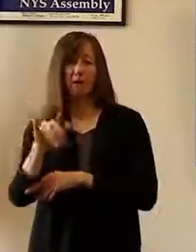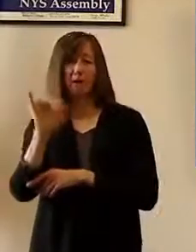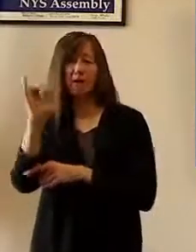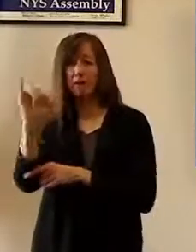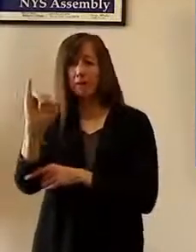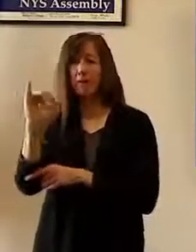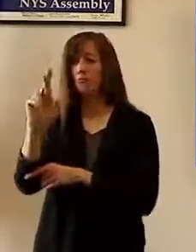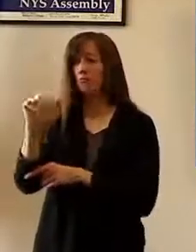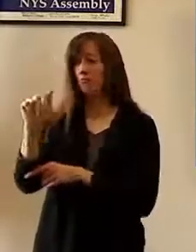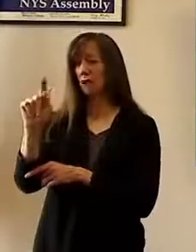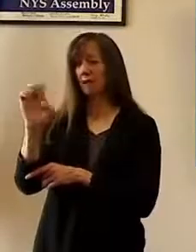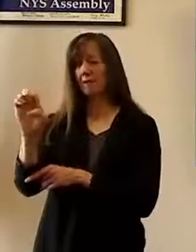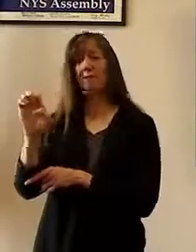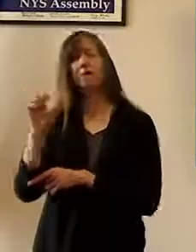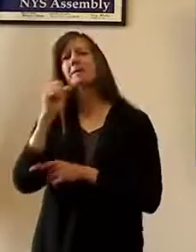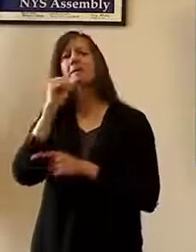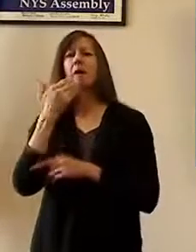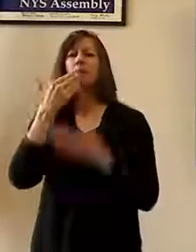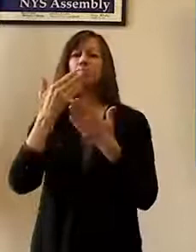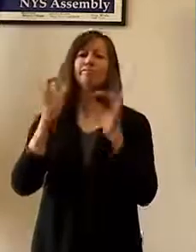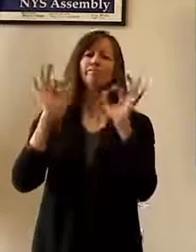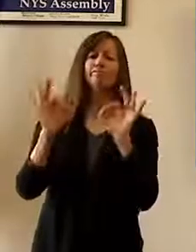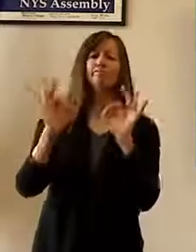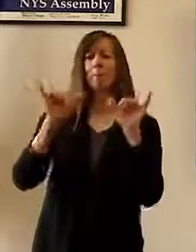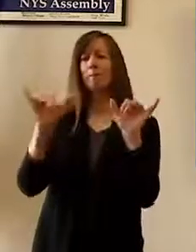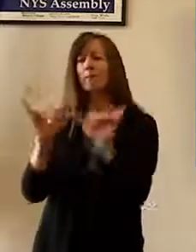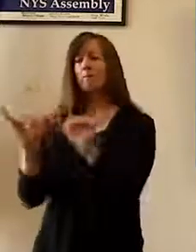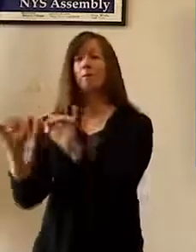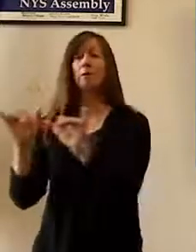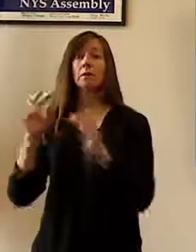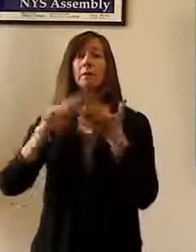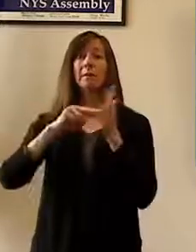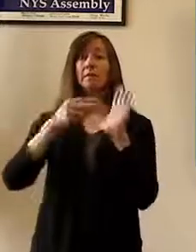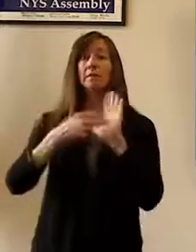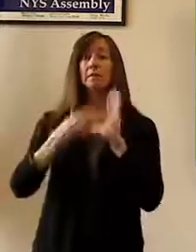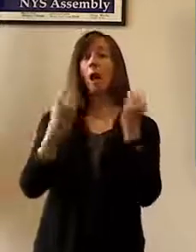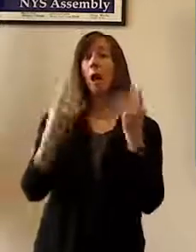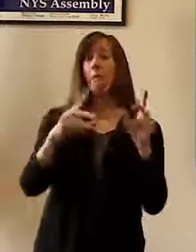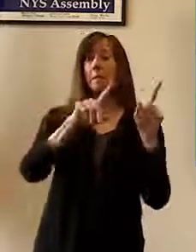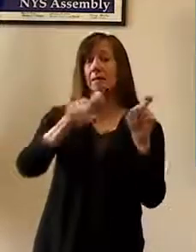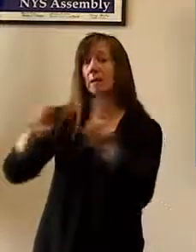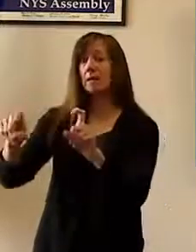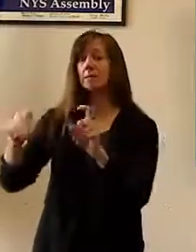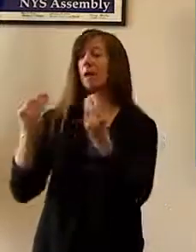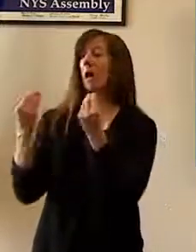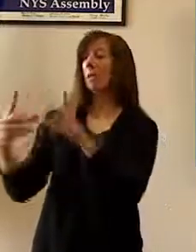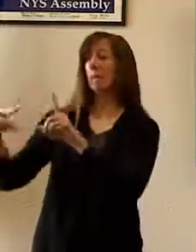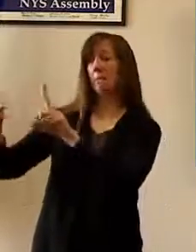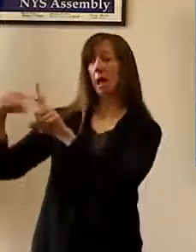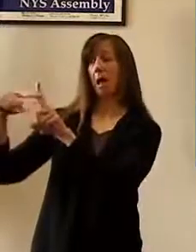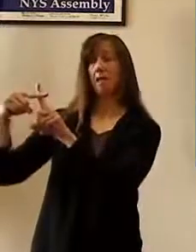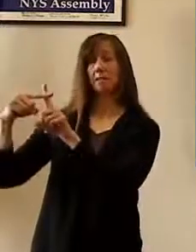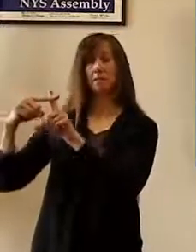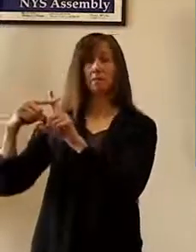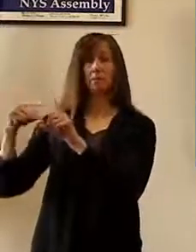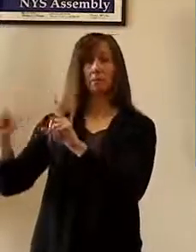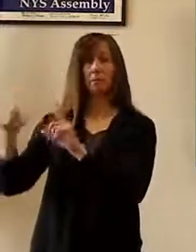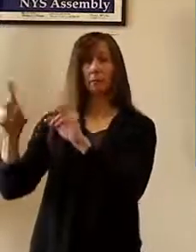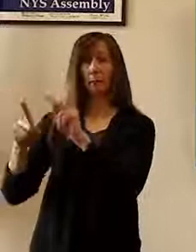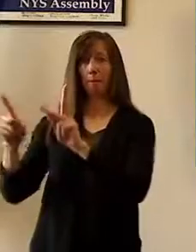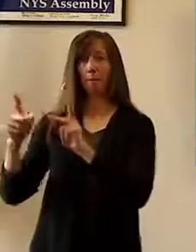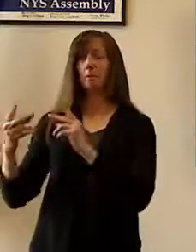number of positive cases, in essence, the number of positive tests that we are made aware of